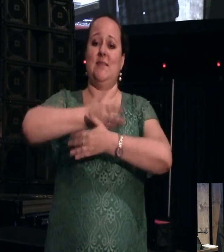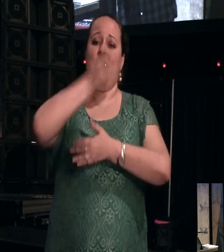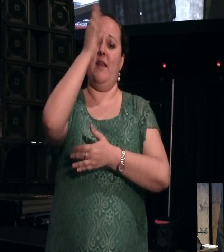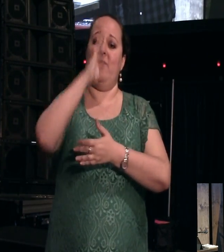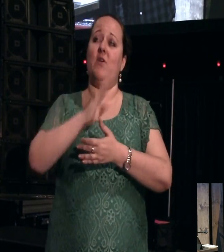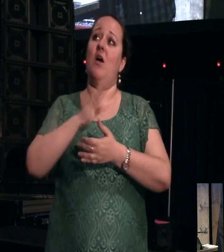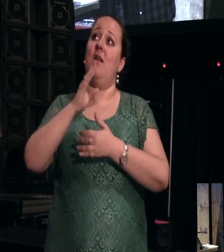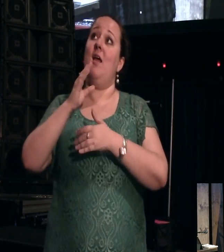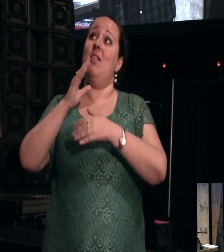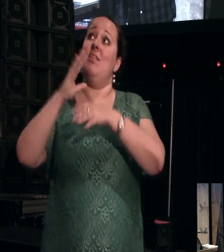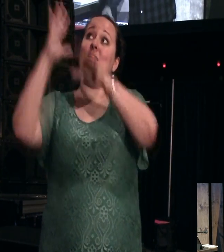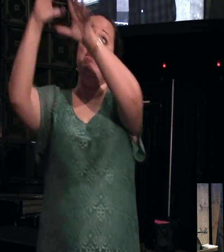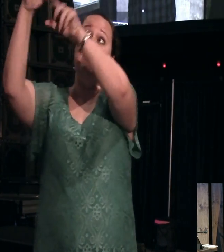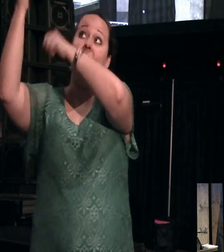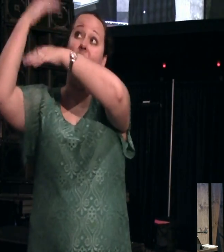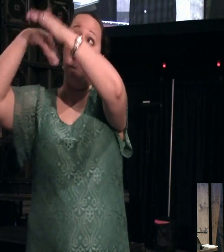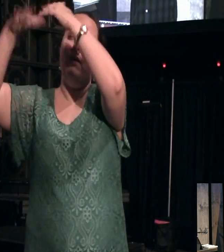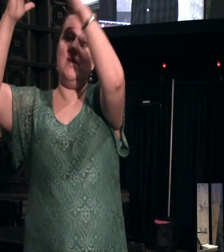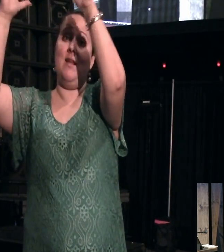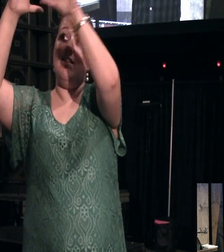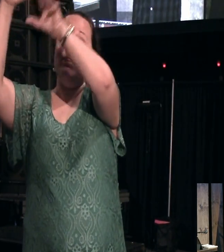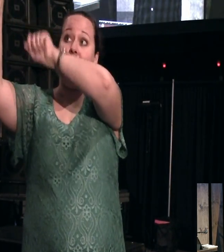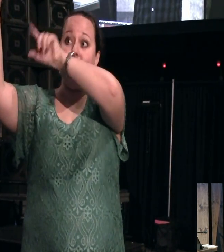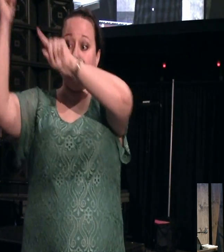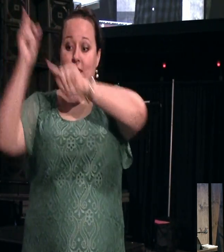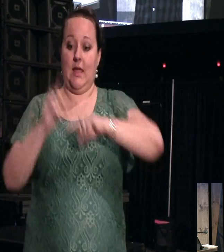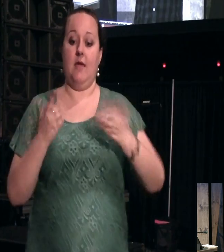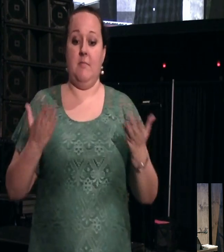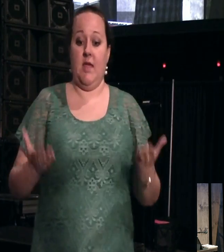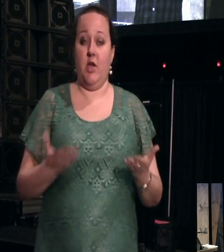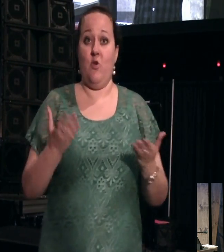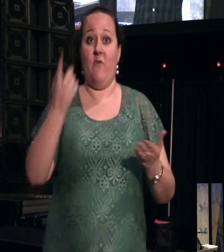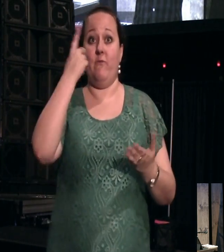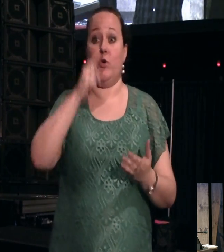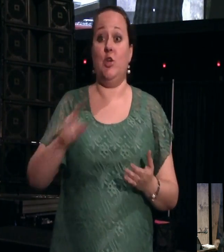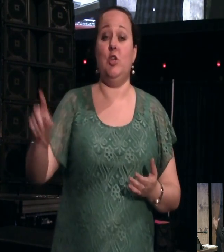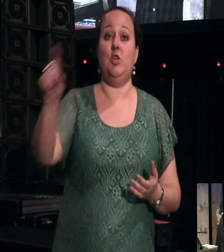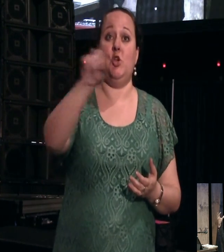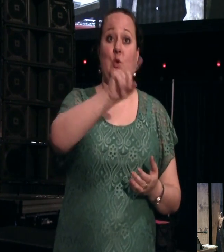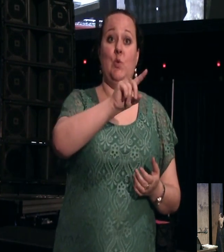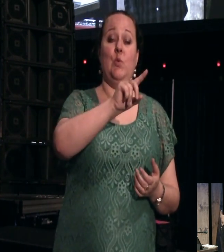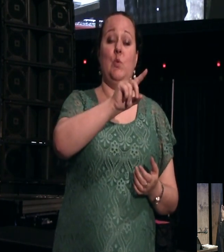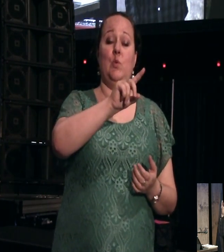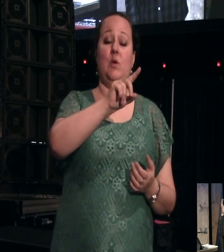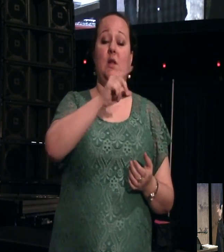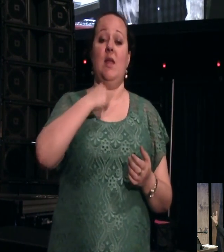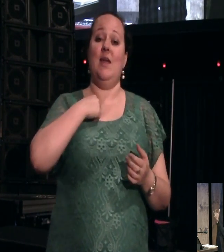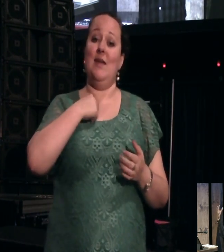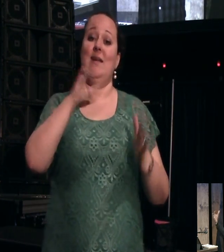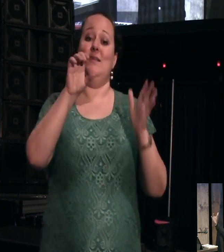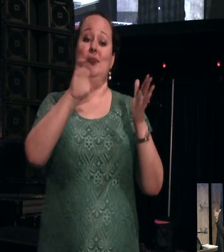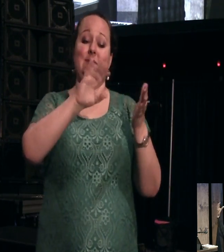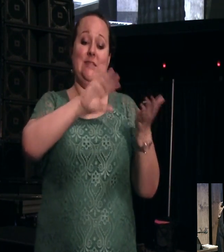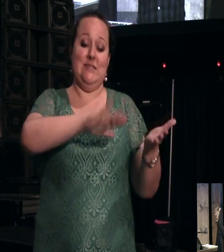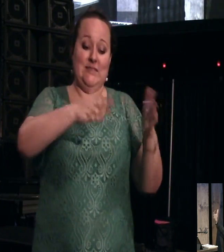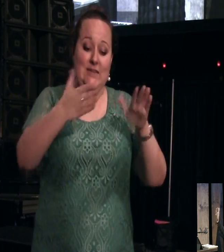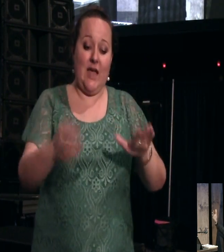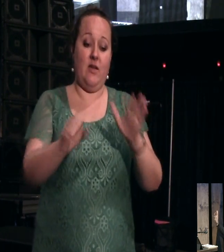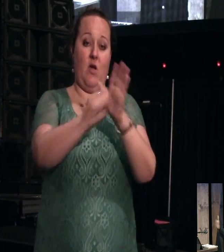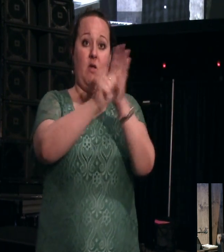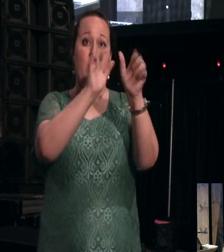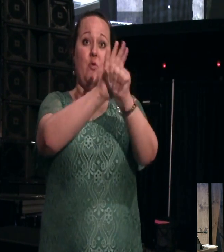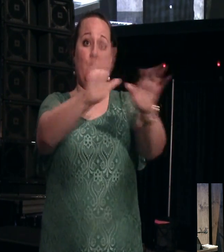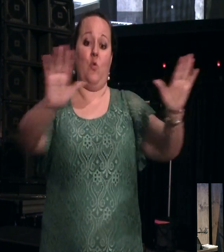God left heaven and came to earth on a rescue mission for you, when you understand that Jesus Christ, God